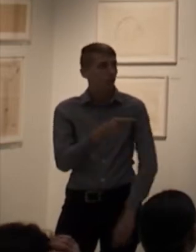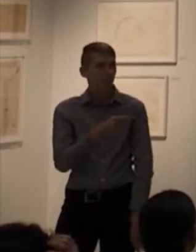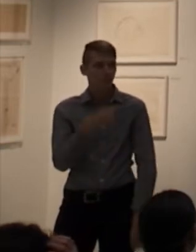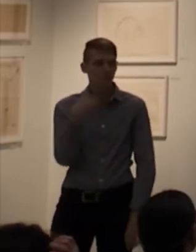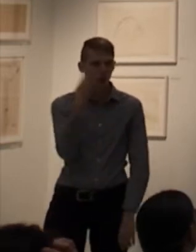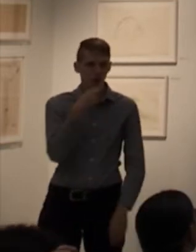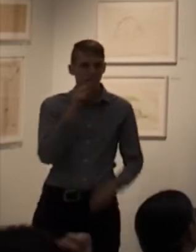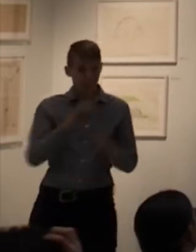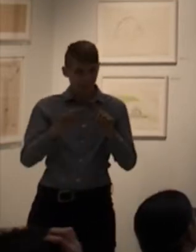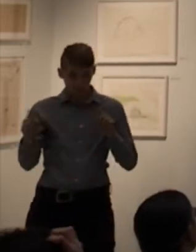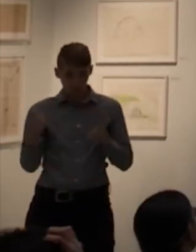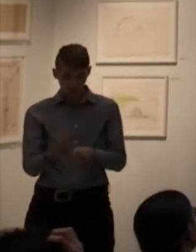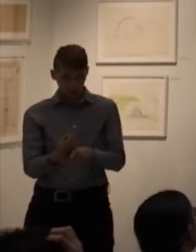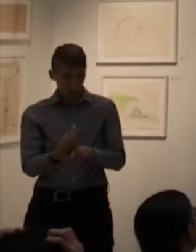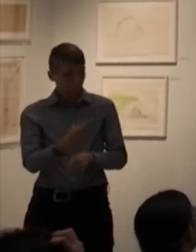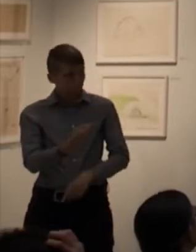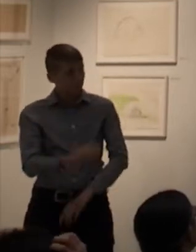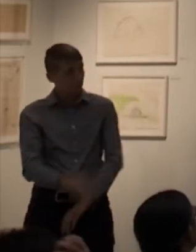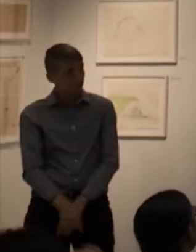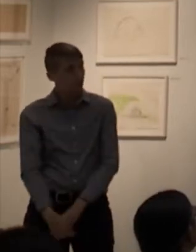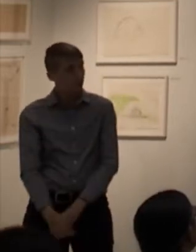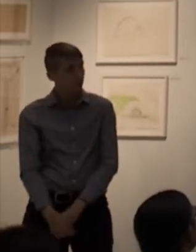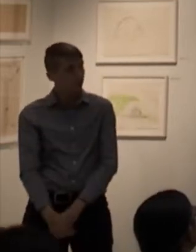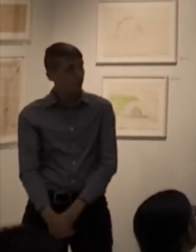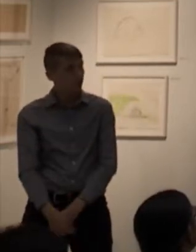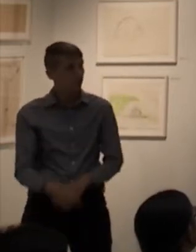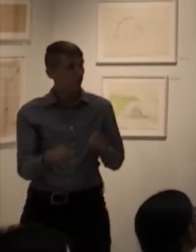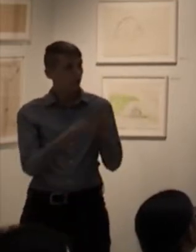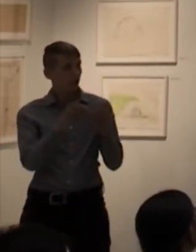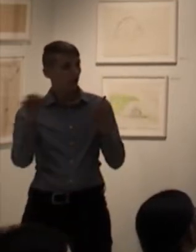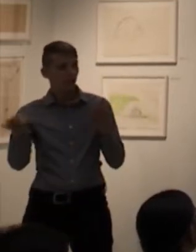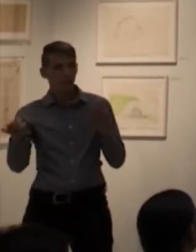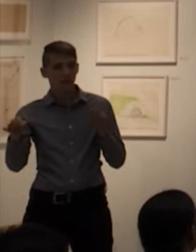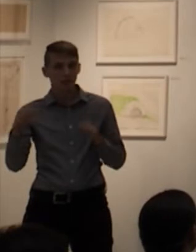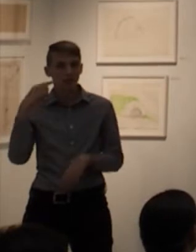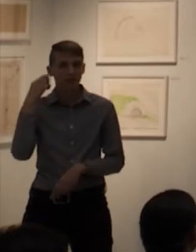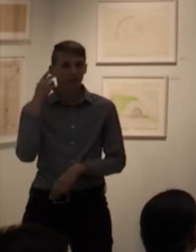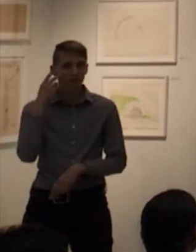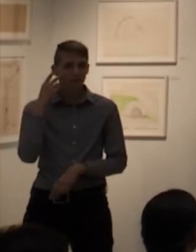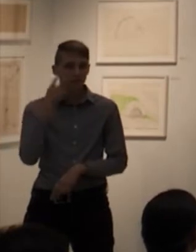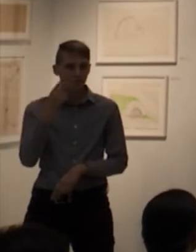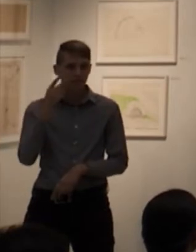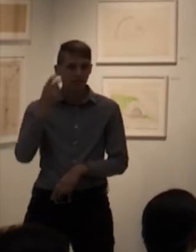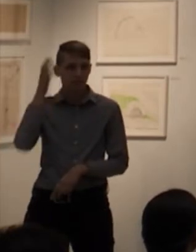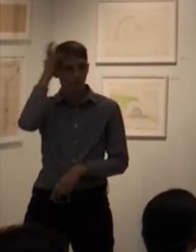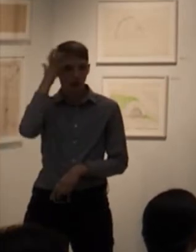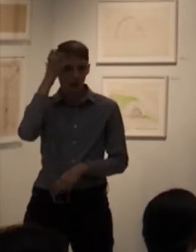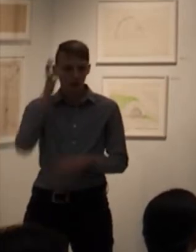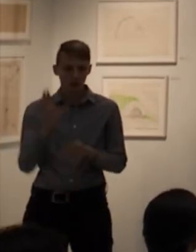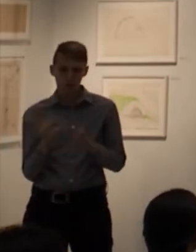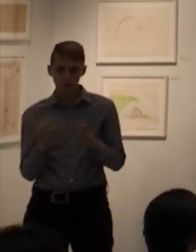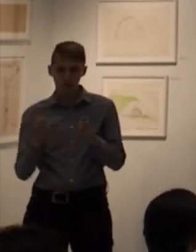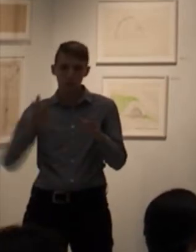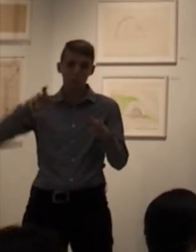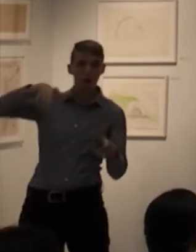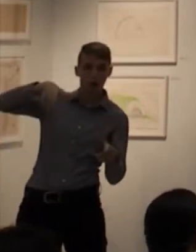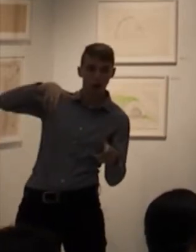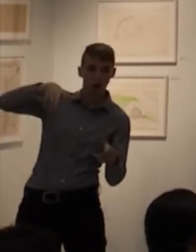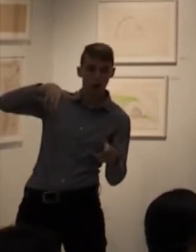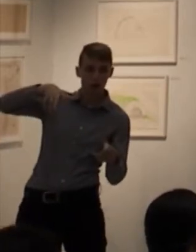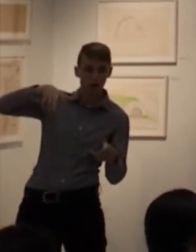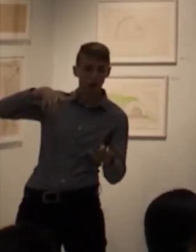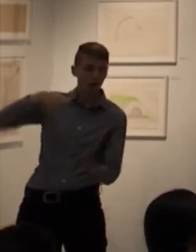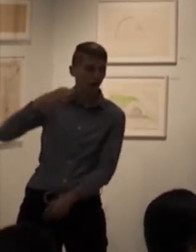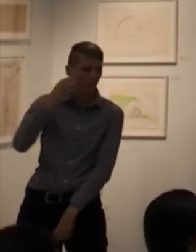traditional toilet brushes. On the other side, you see this wastewear basket that's on an angle, and I thought it was